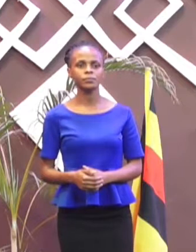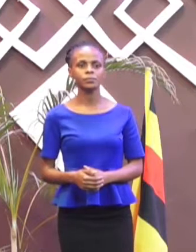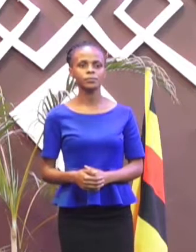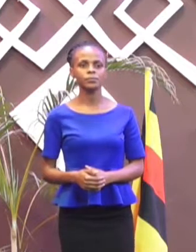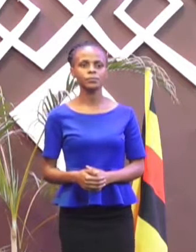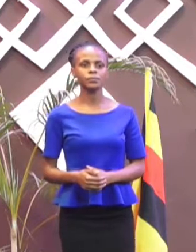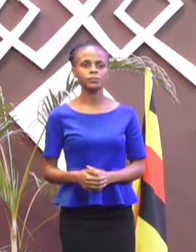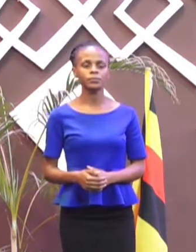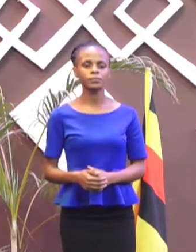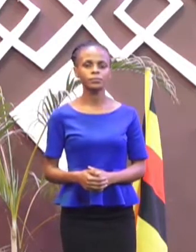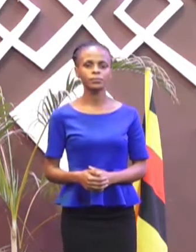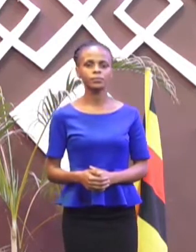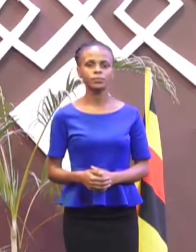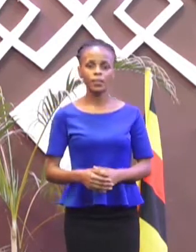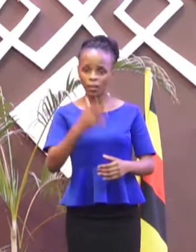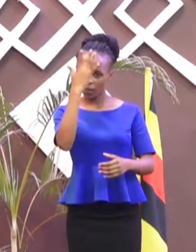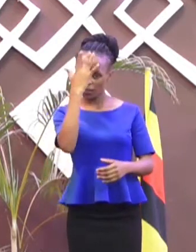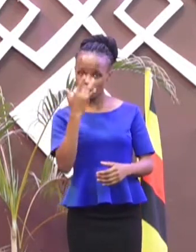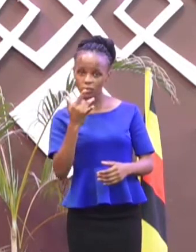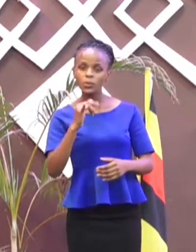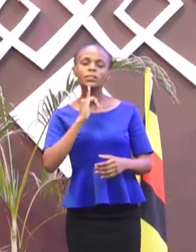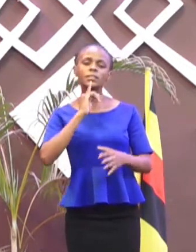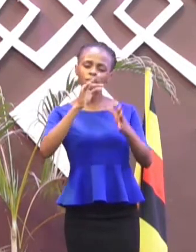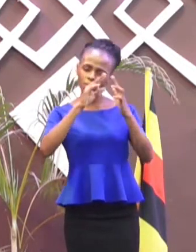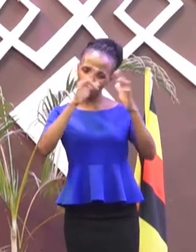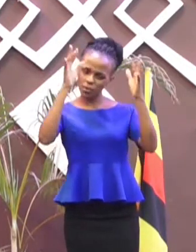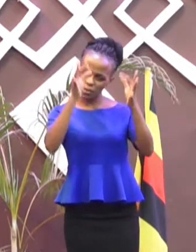awo ne yeeyongerayo n'omulimu. That's why it is very important in our focus